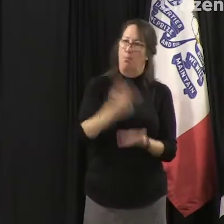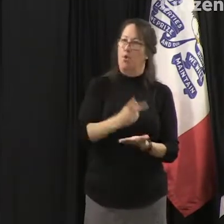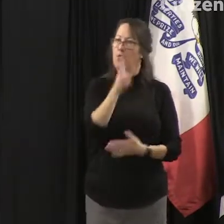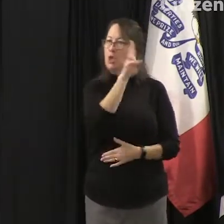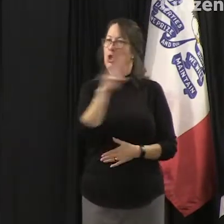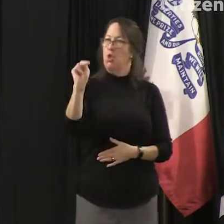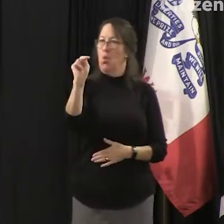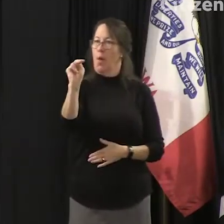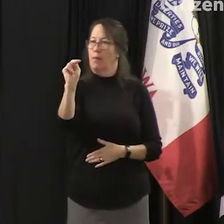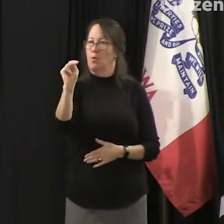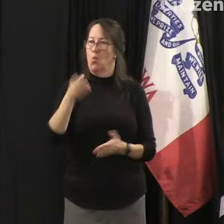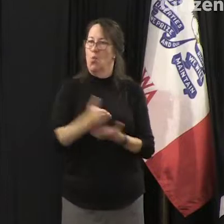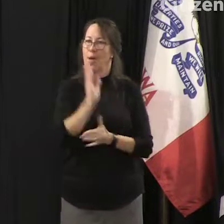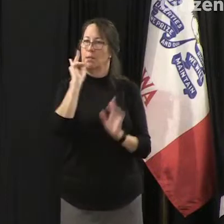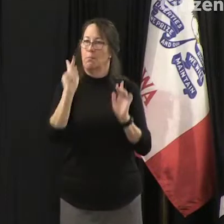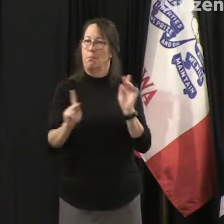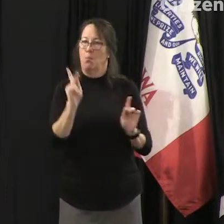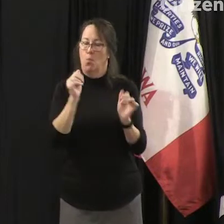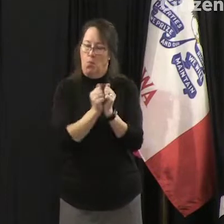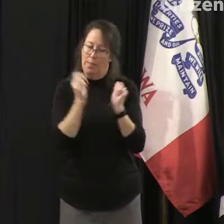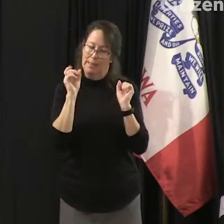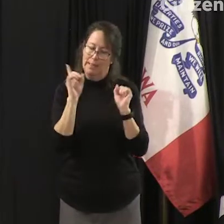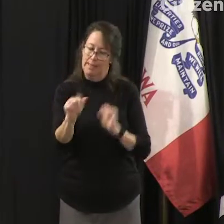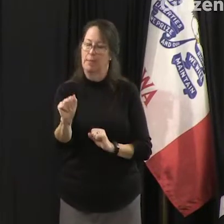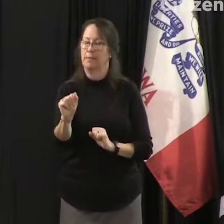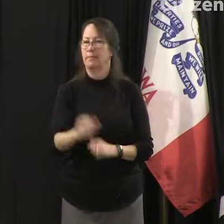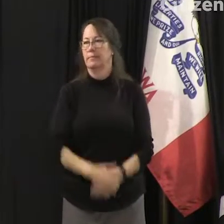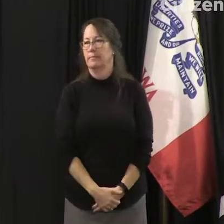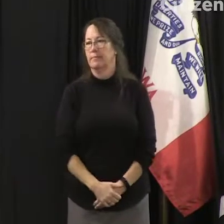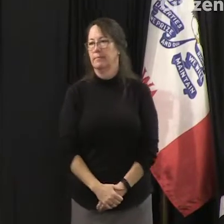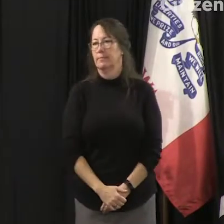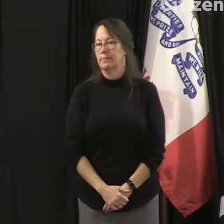Nations Convention on the Rights of Persons with Disabilities.